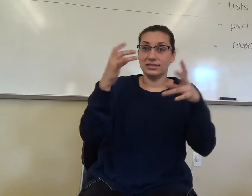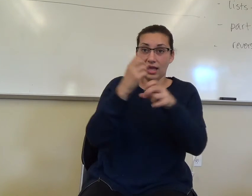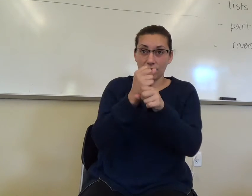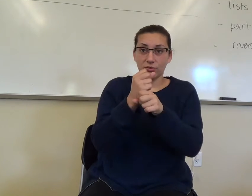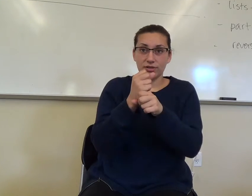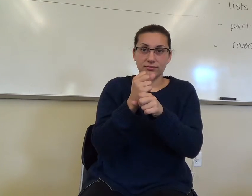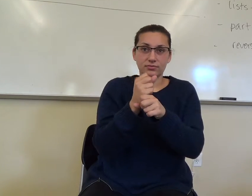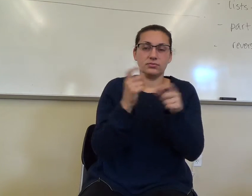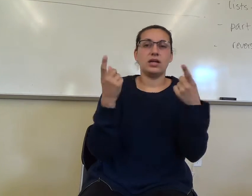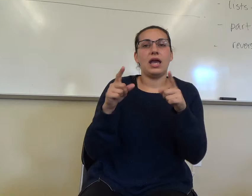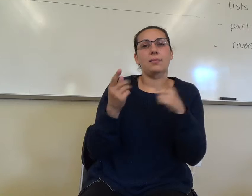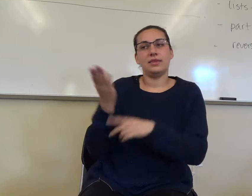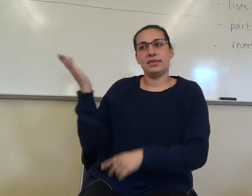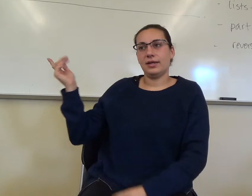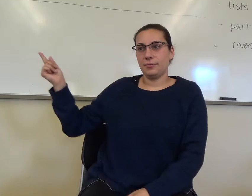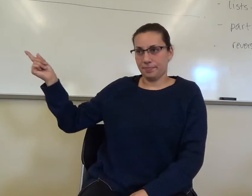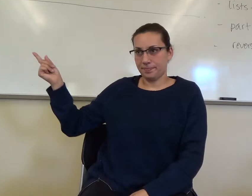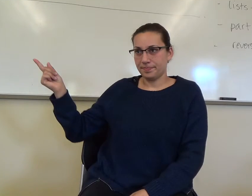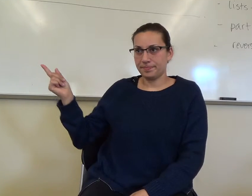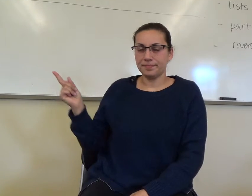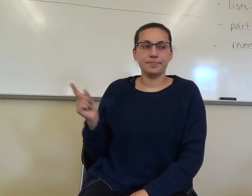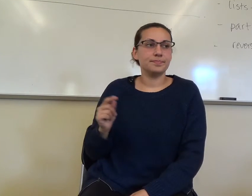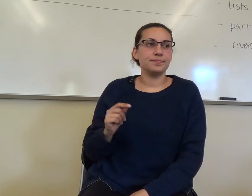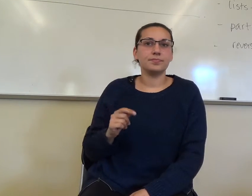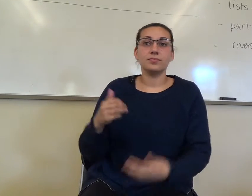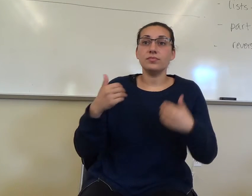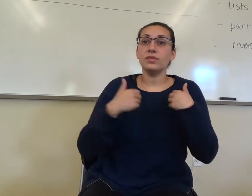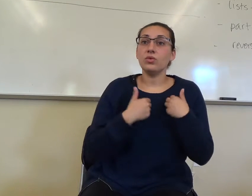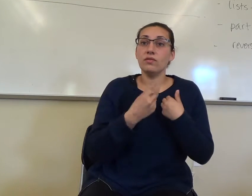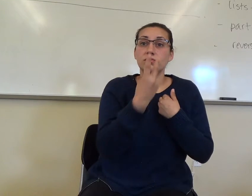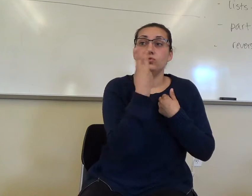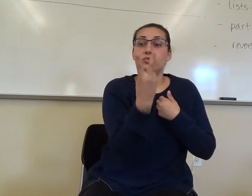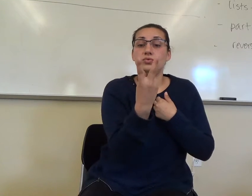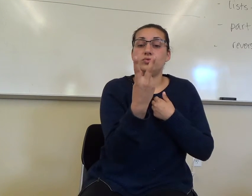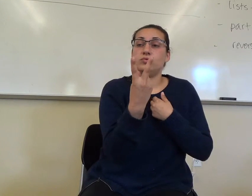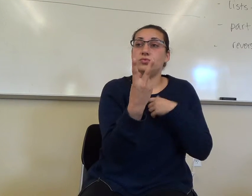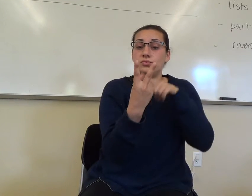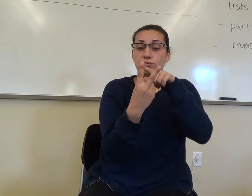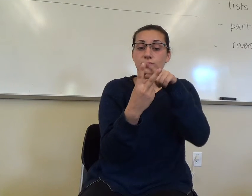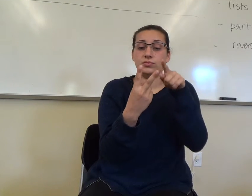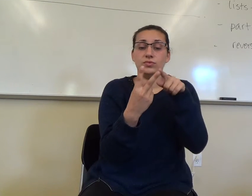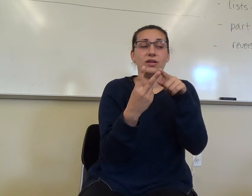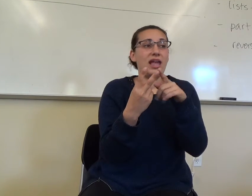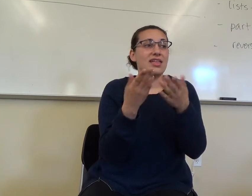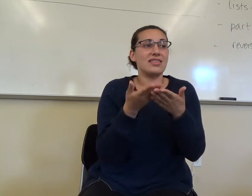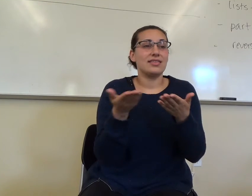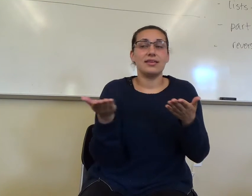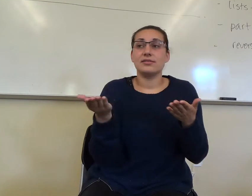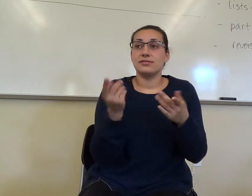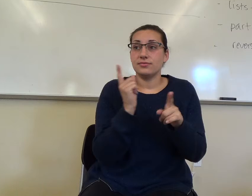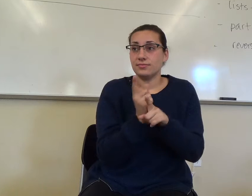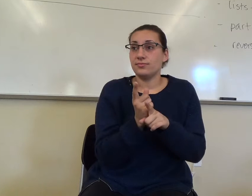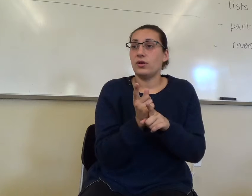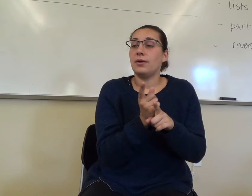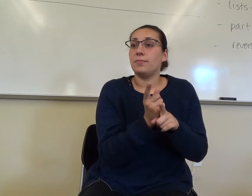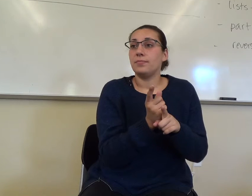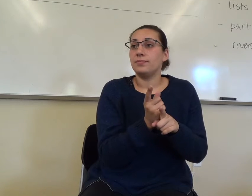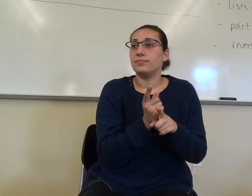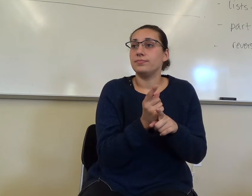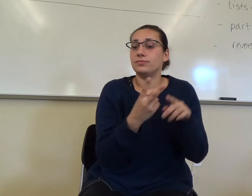in. You've got two things here, okay?